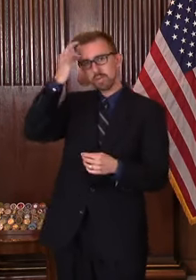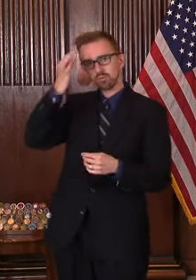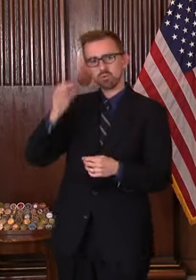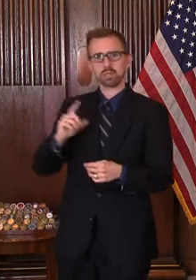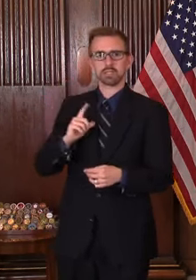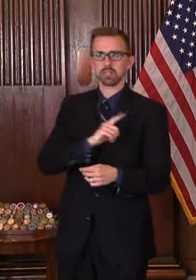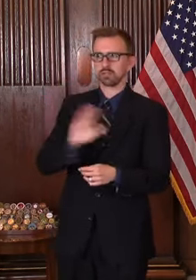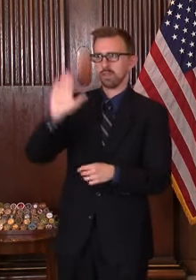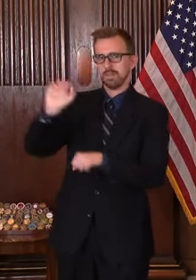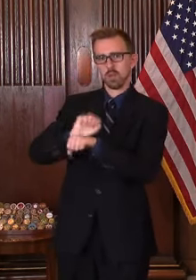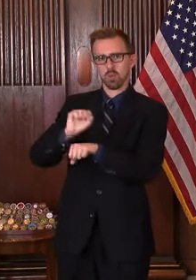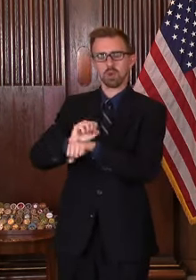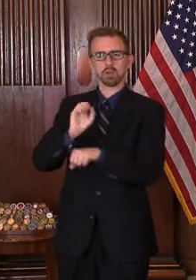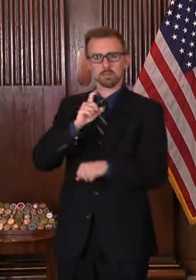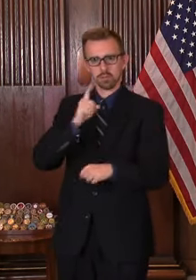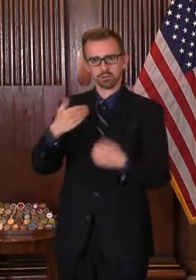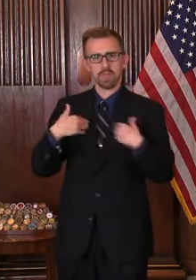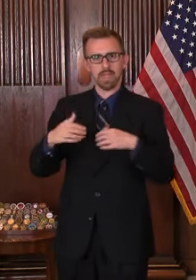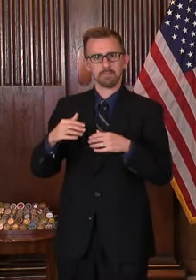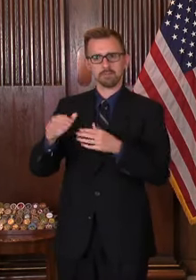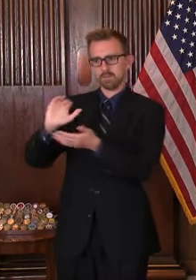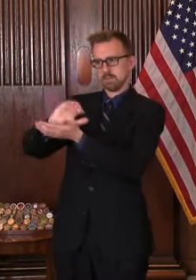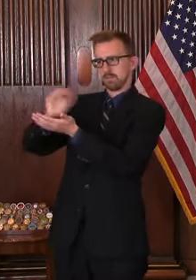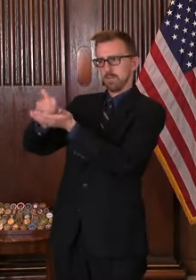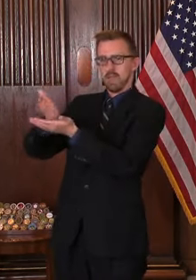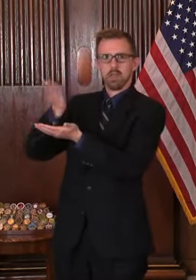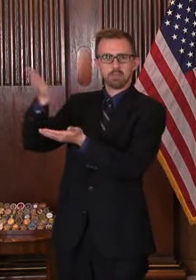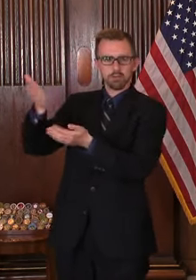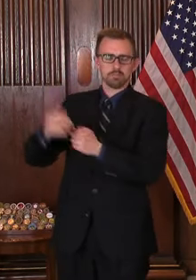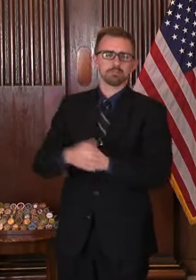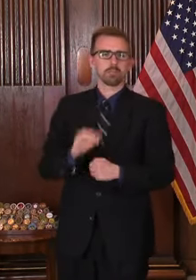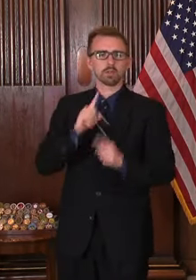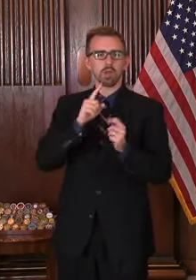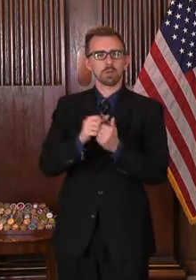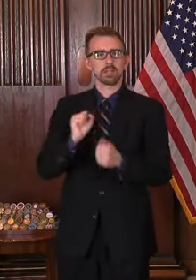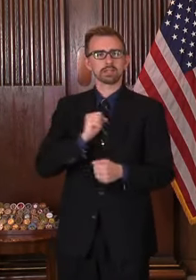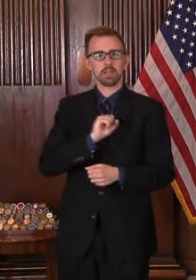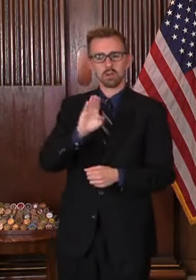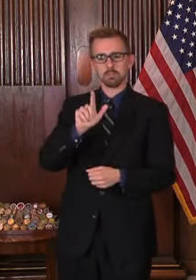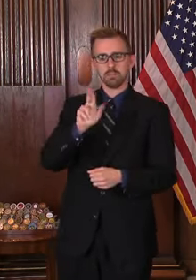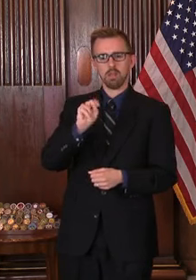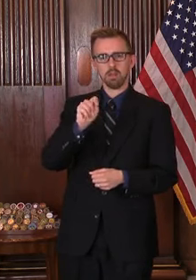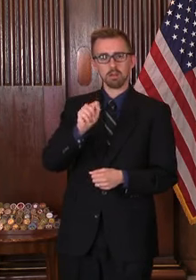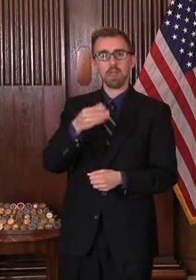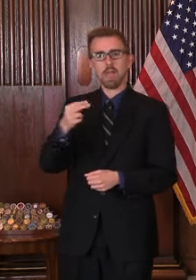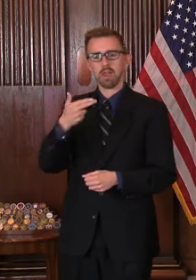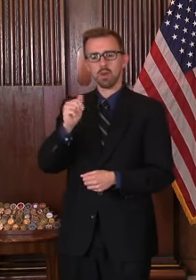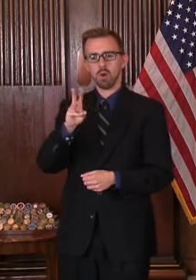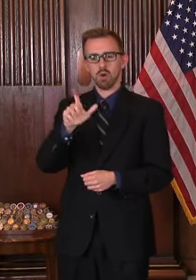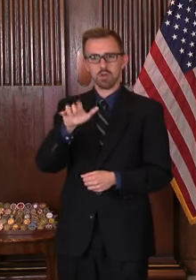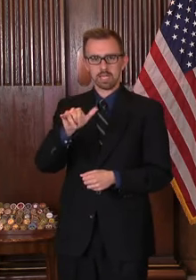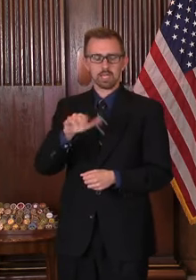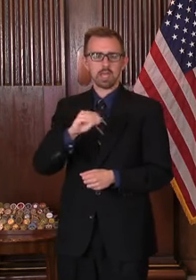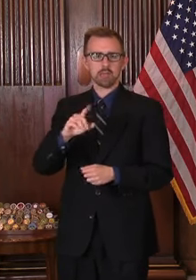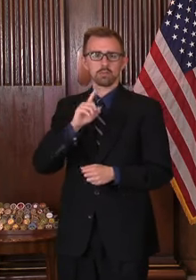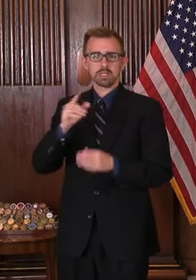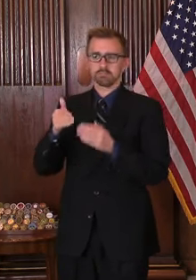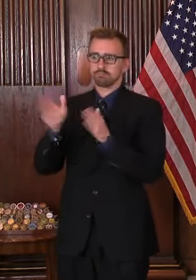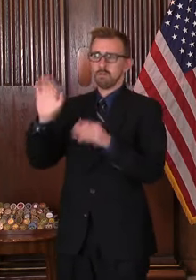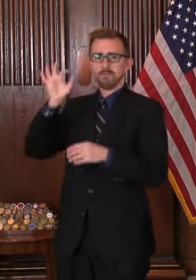their part in that, trying to make sure they're keeping supply. I talked to Senator Blunt, Senator Hawley yesterday, and the entire